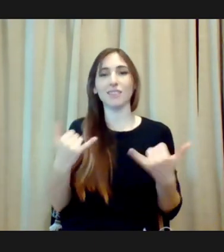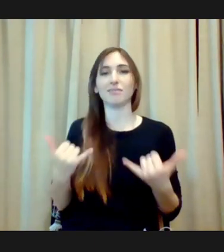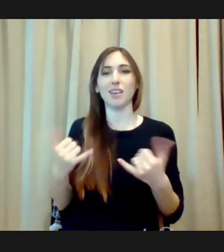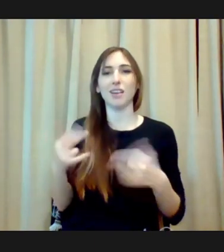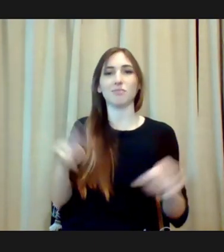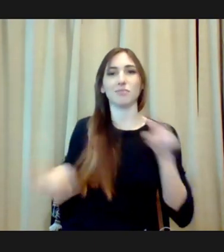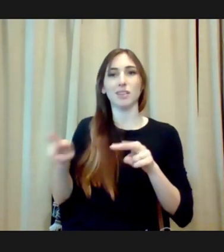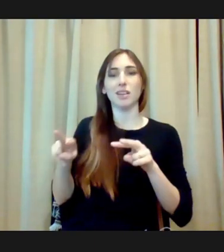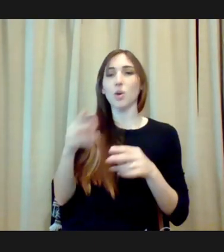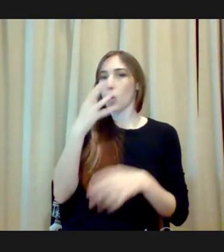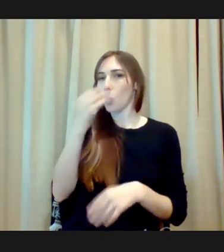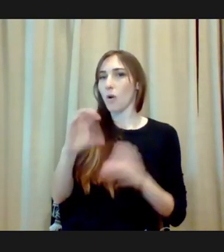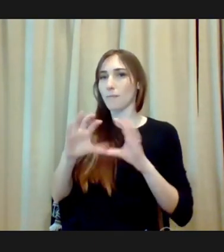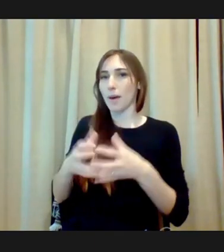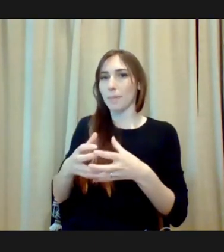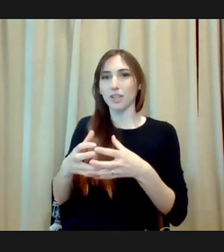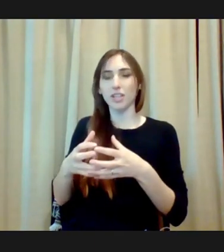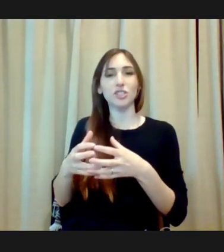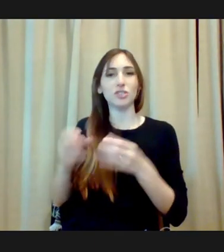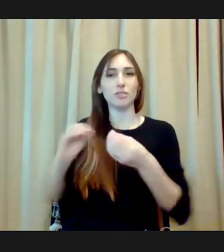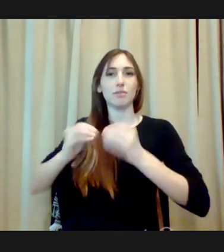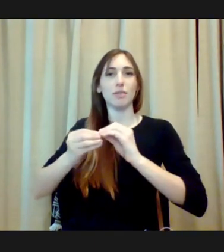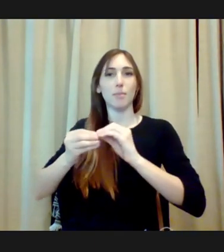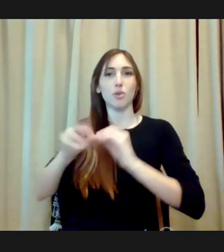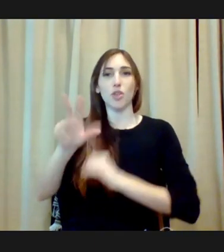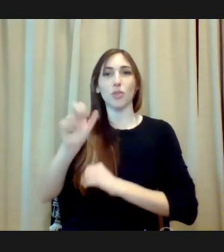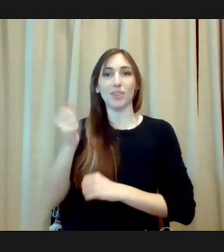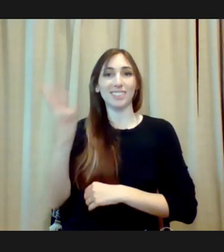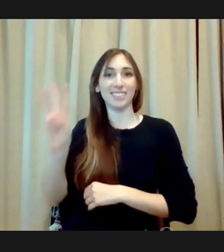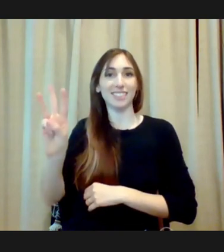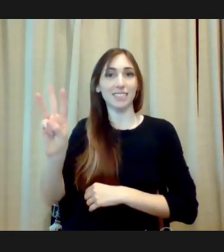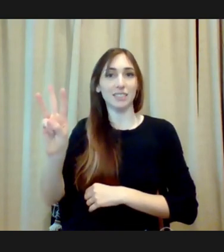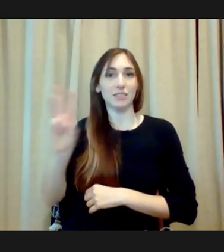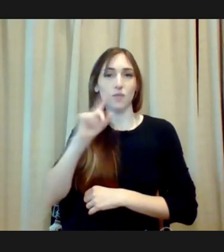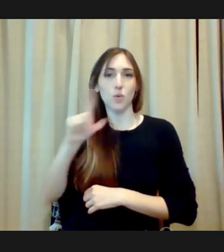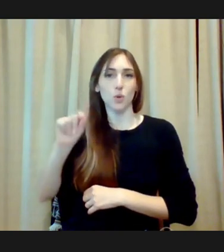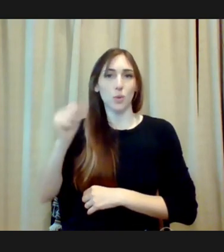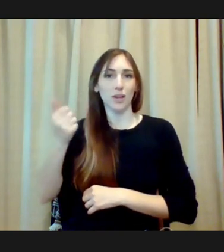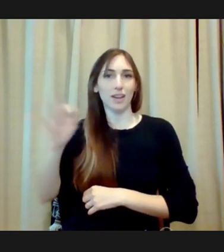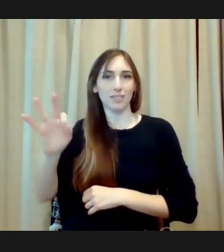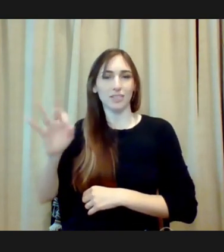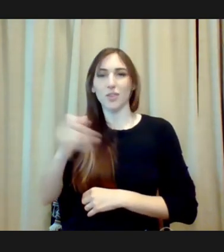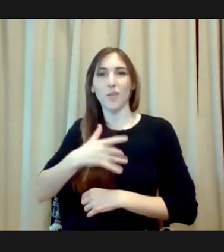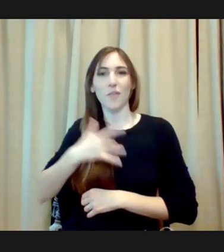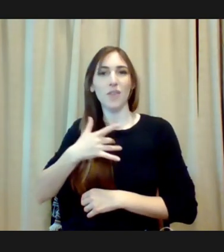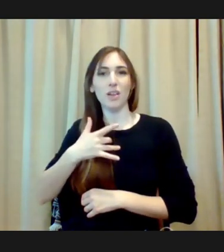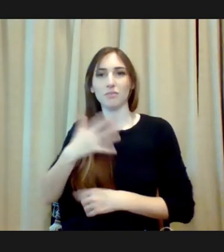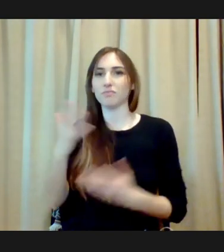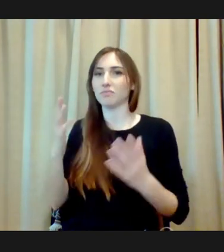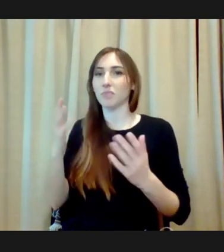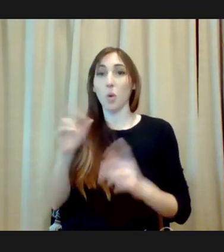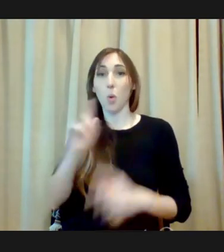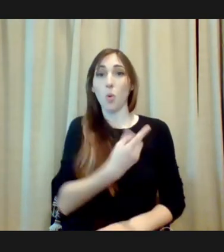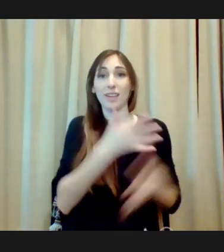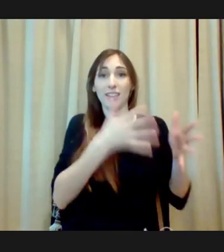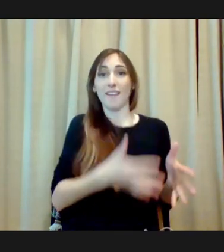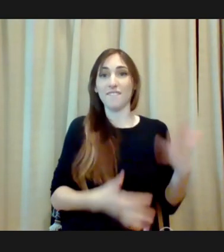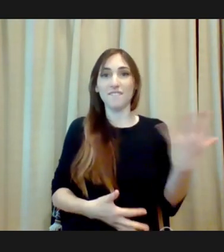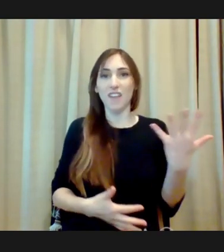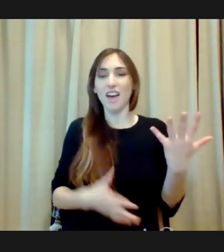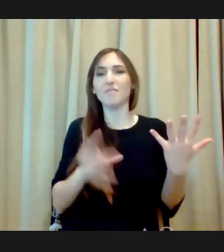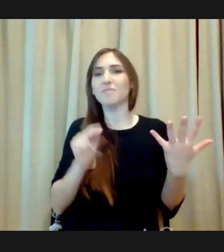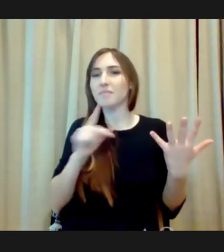was at 316 animals. So that there weren't only five left, there were